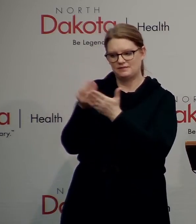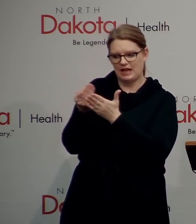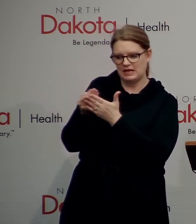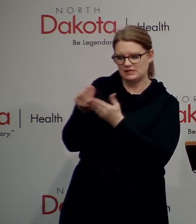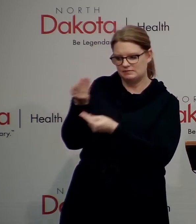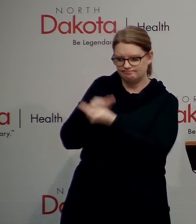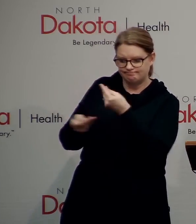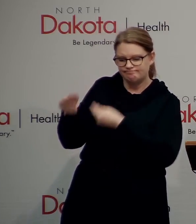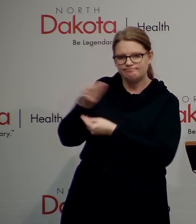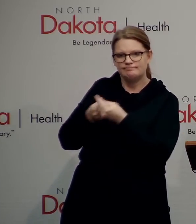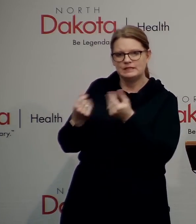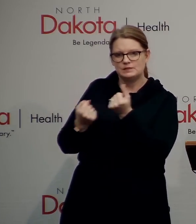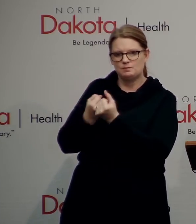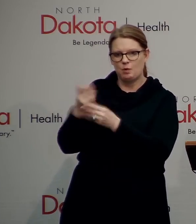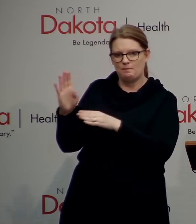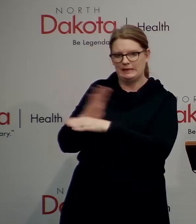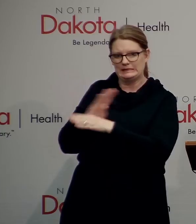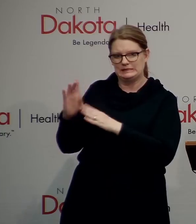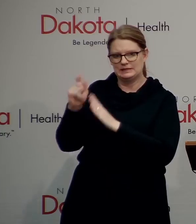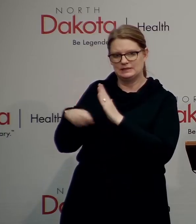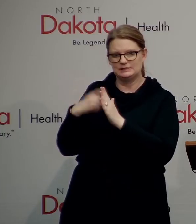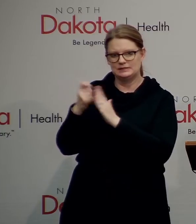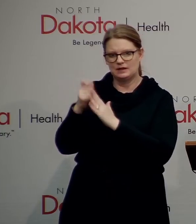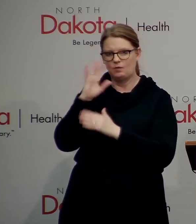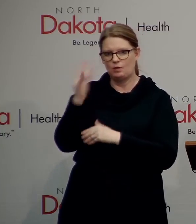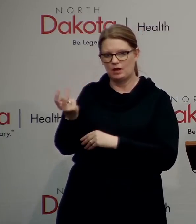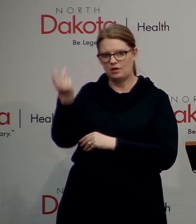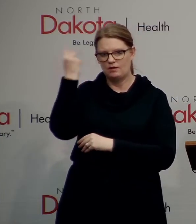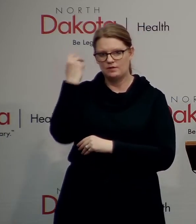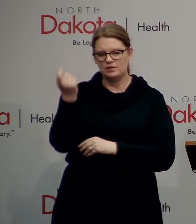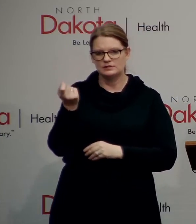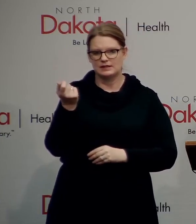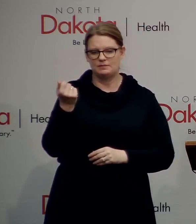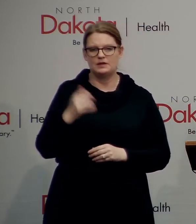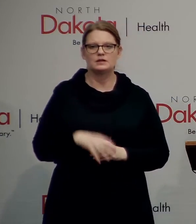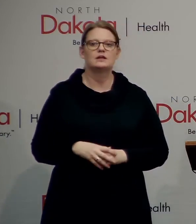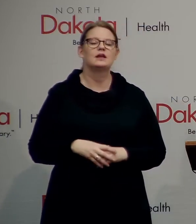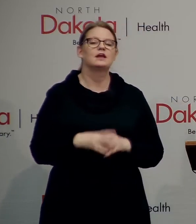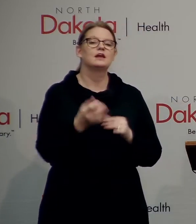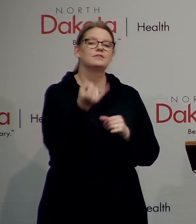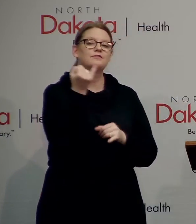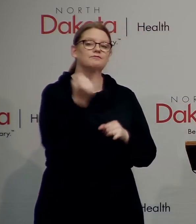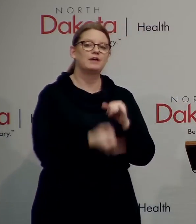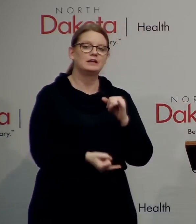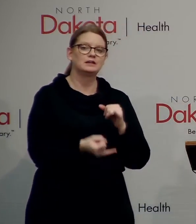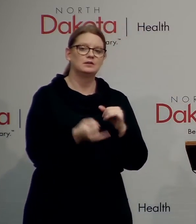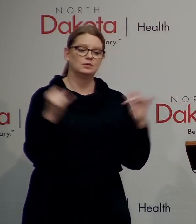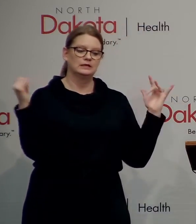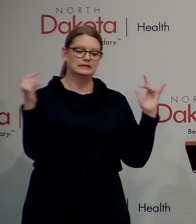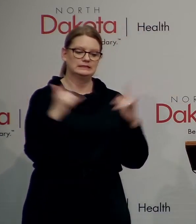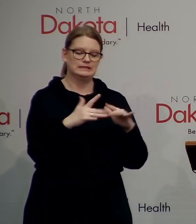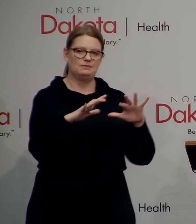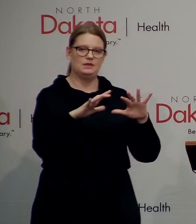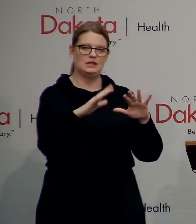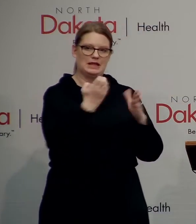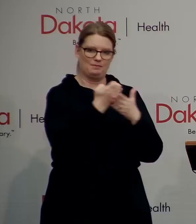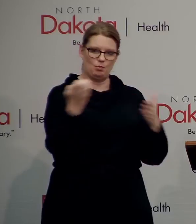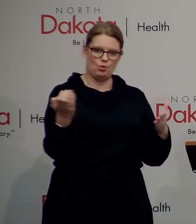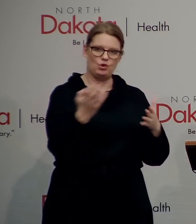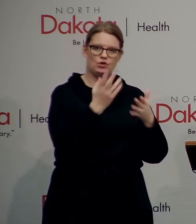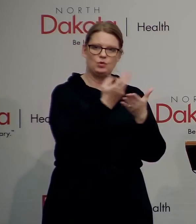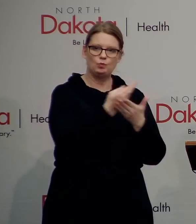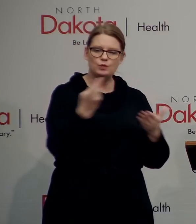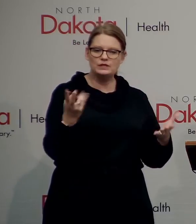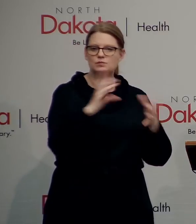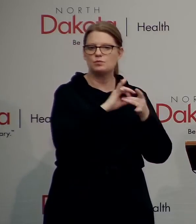mechanisms to support business at this time. I will cover those a little bit today. And finally, we are assembling employer resources relating